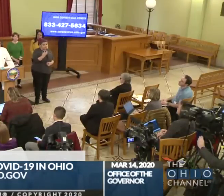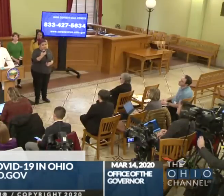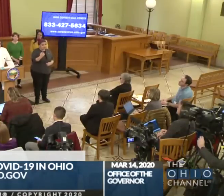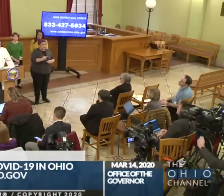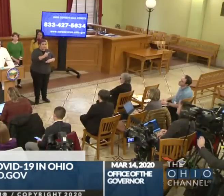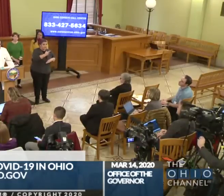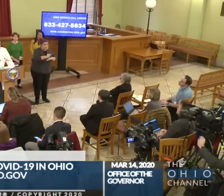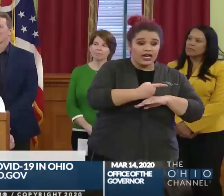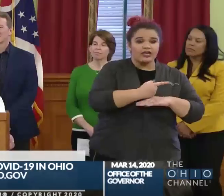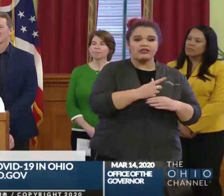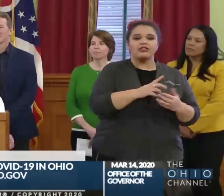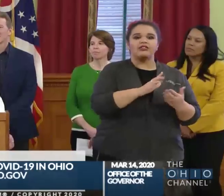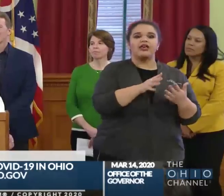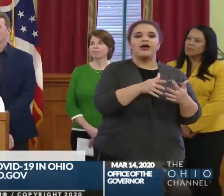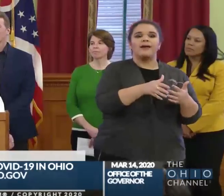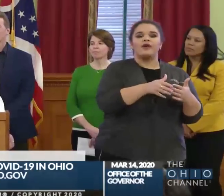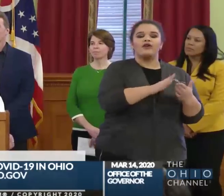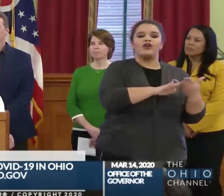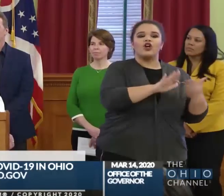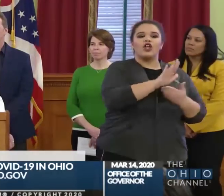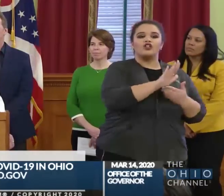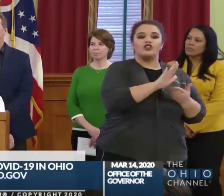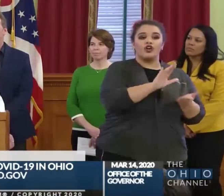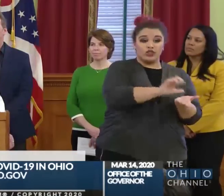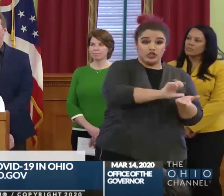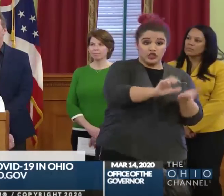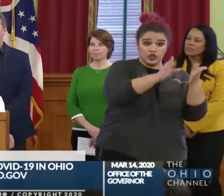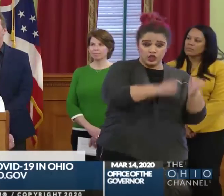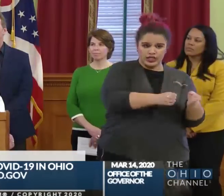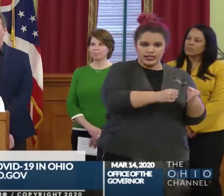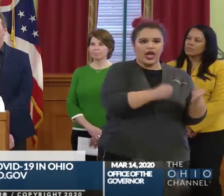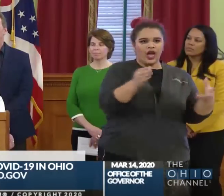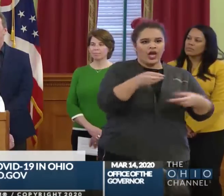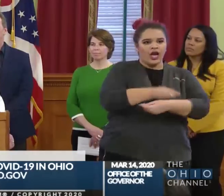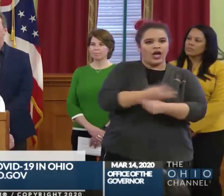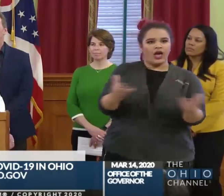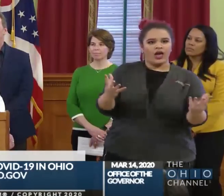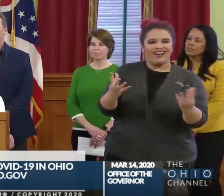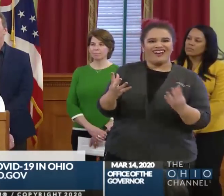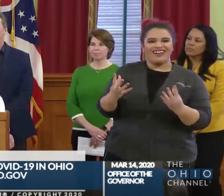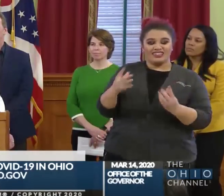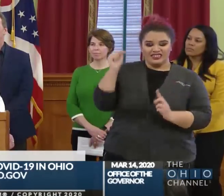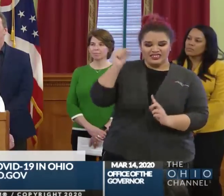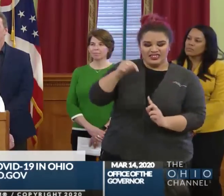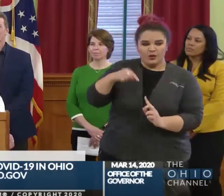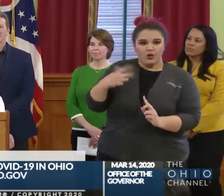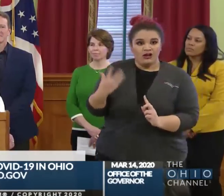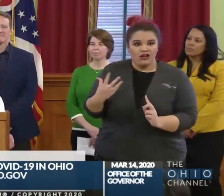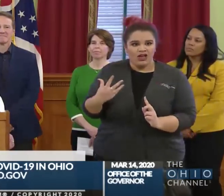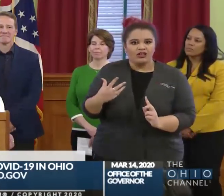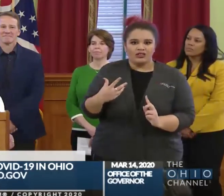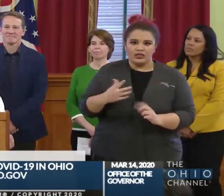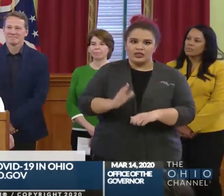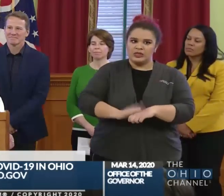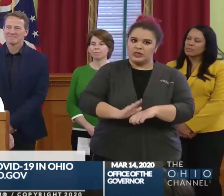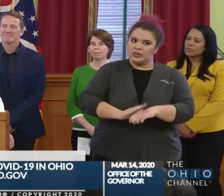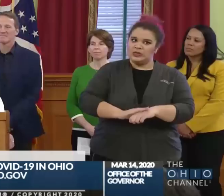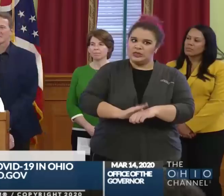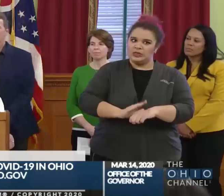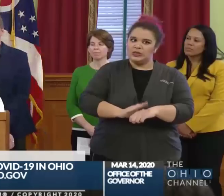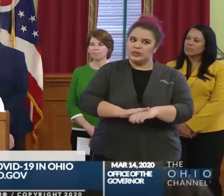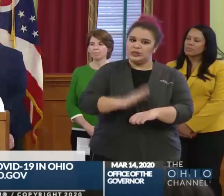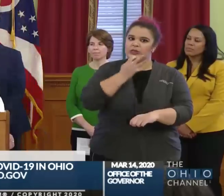American College of Surgeons circulated to surgeons across the country a sense of this is coming. Now's the time to work with your leadership of your hospital,